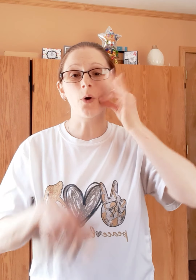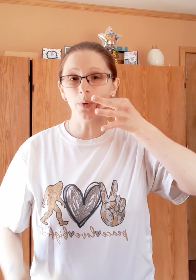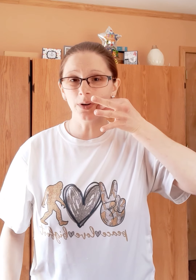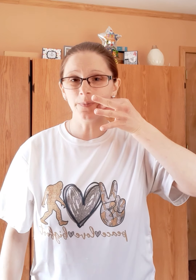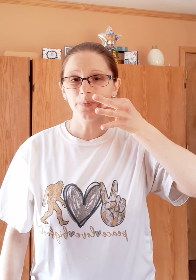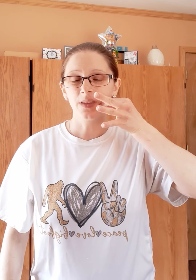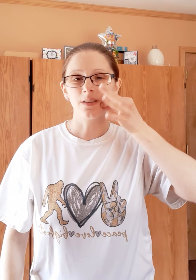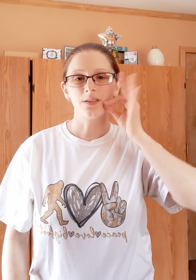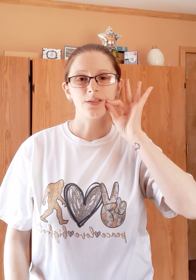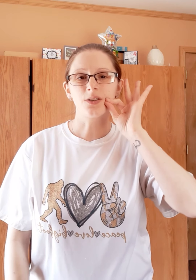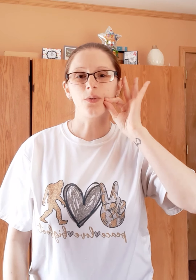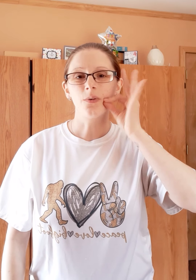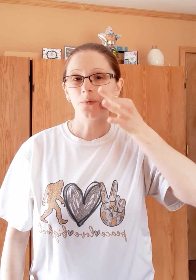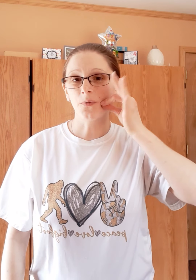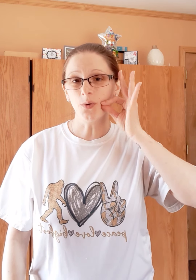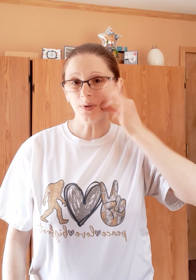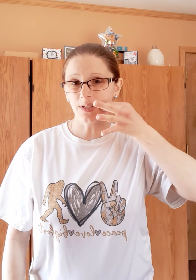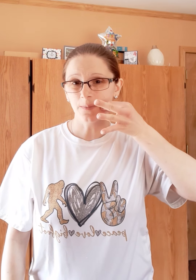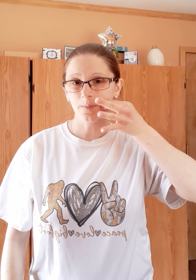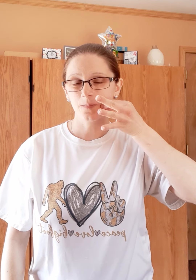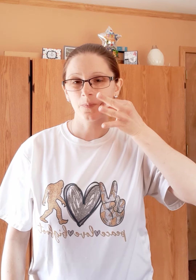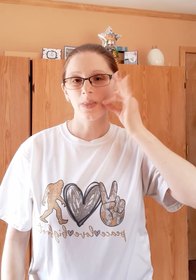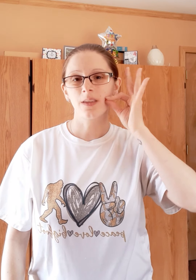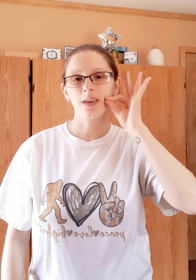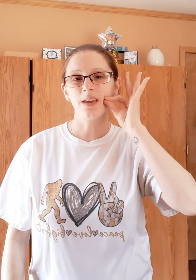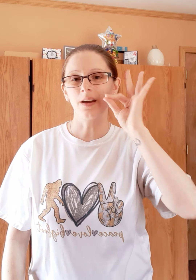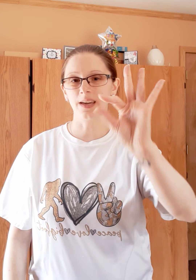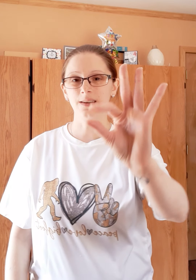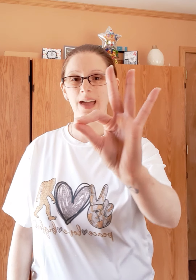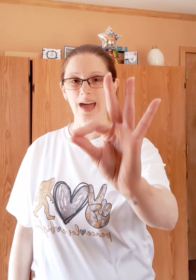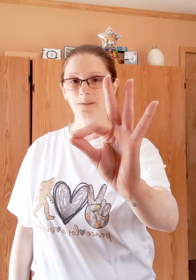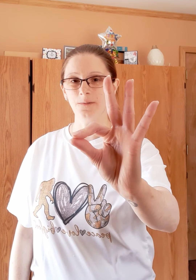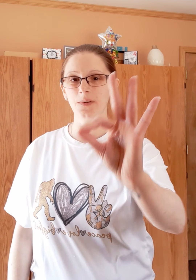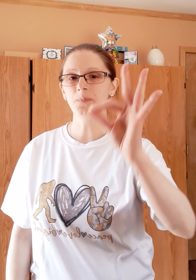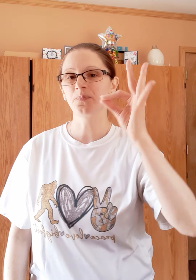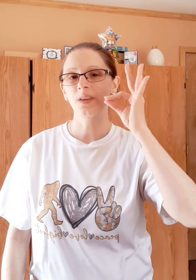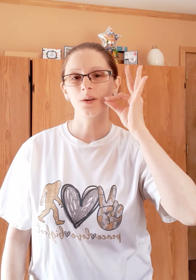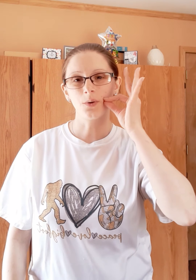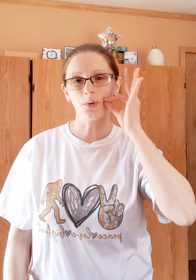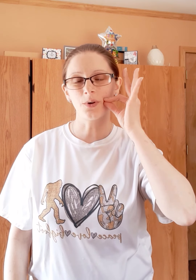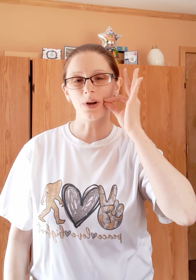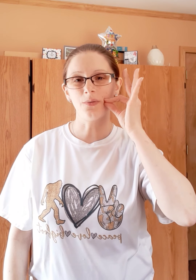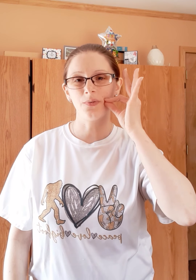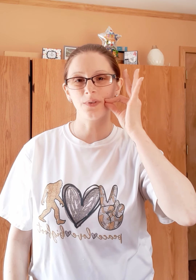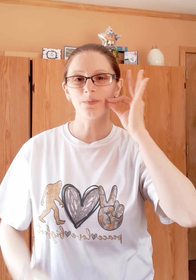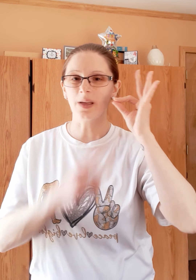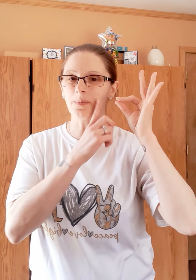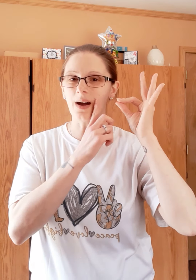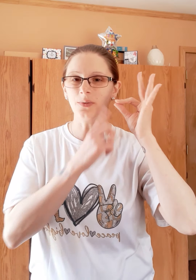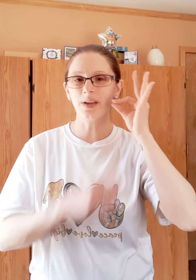forward. So fruit. Okay, again, F, corner of like mouth